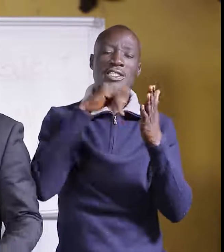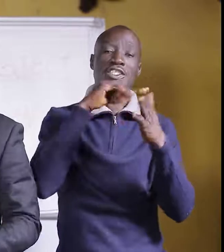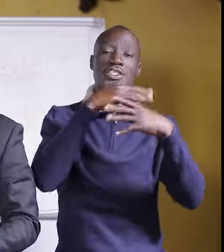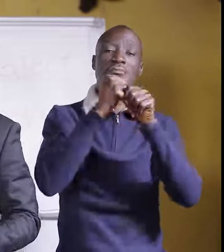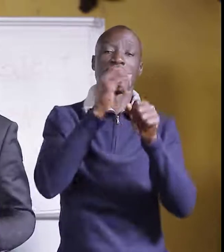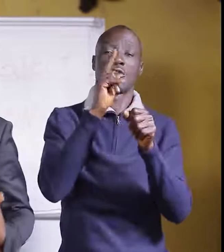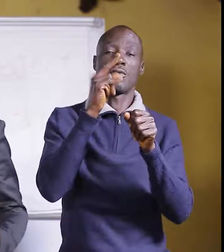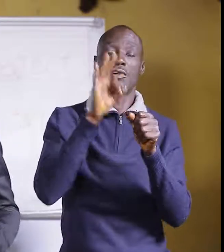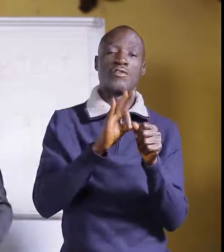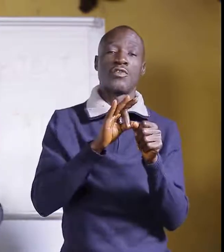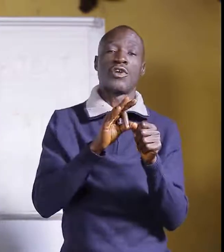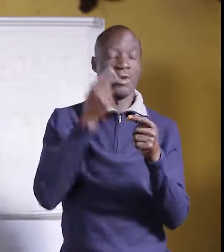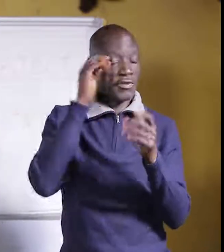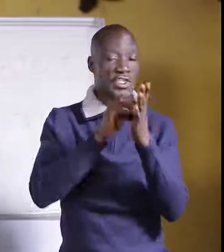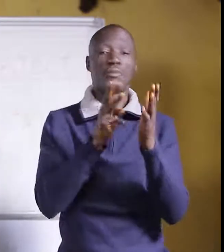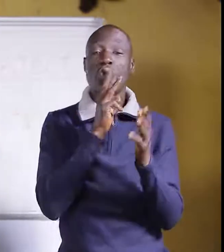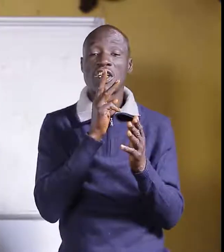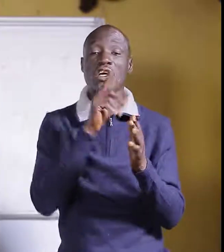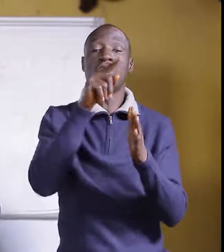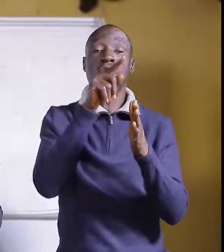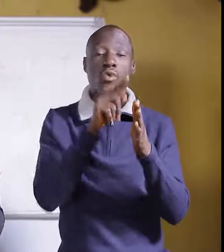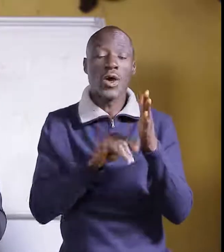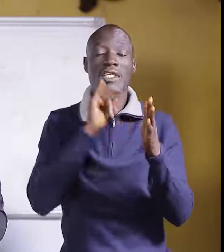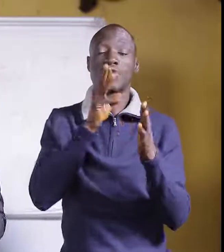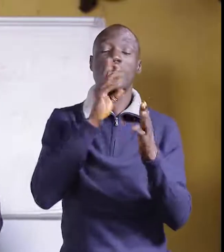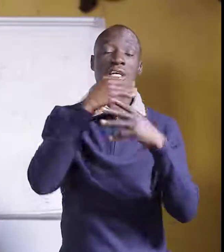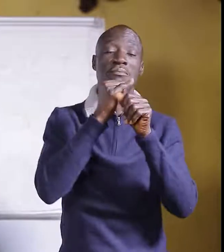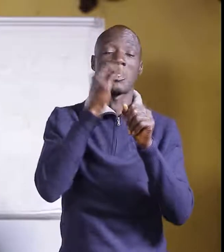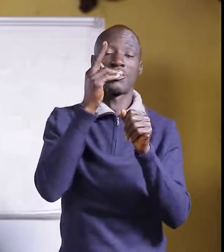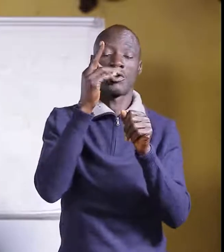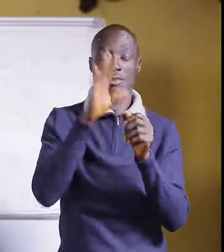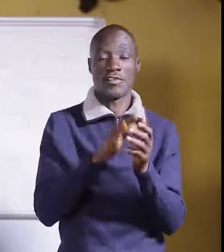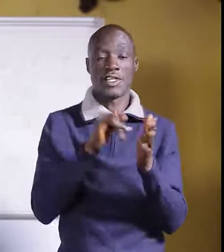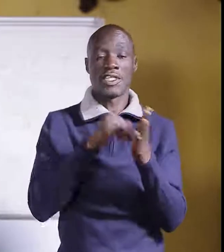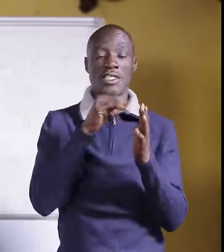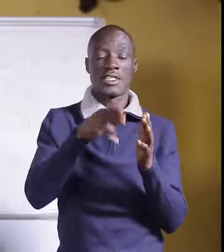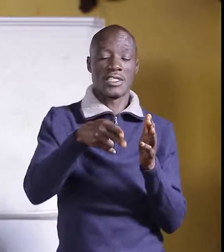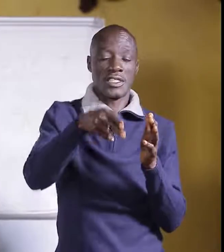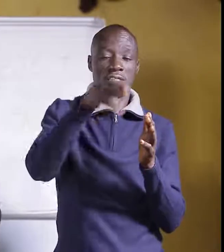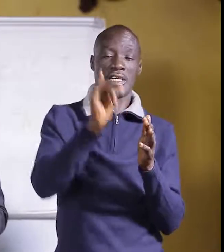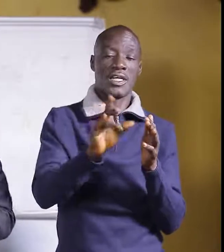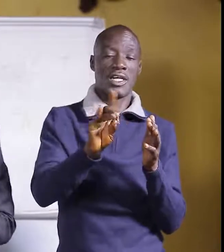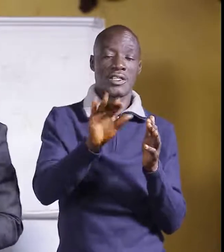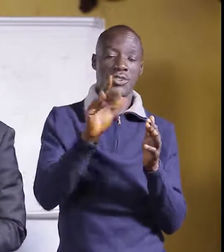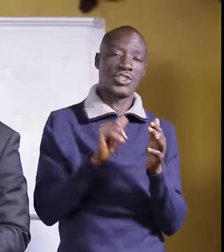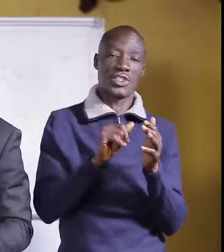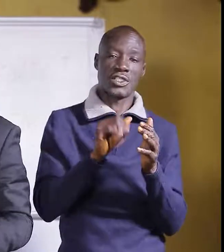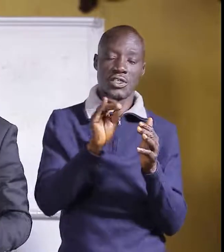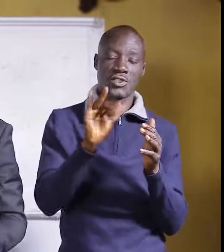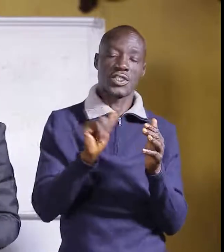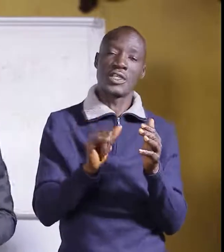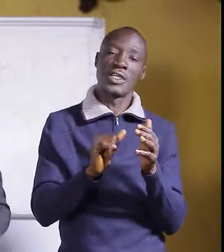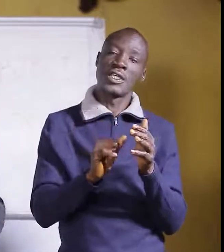For instance, water. Water is made up of hydrogen and oxygen. Air is made up